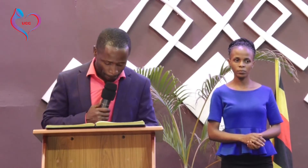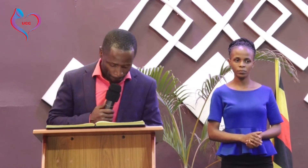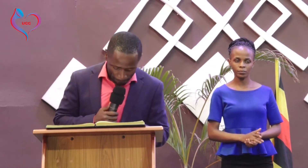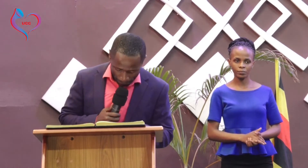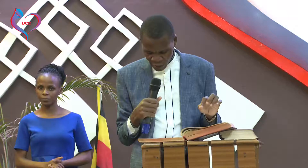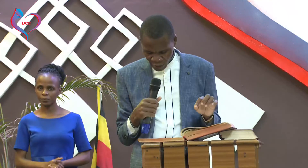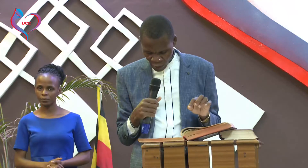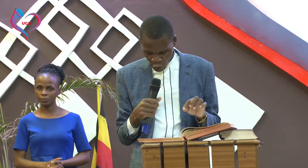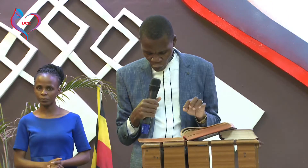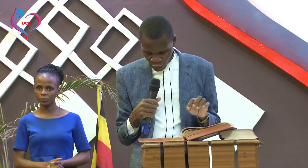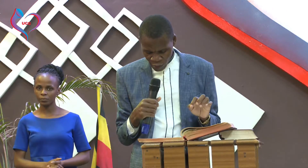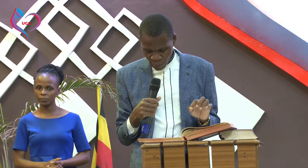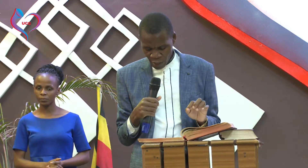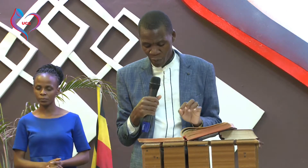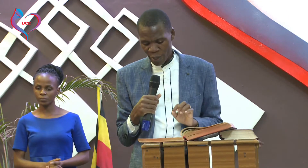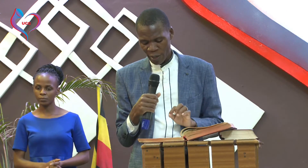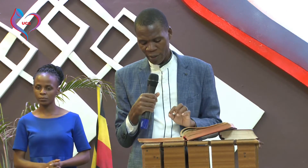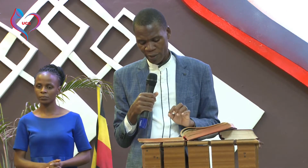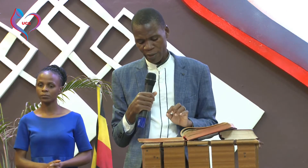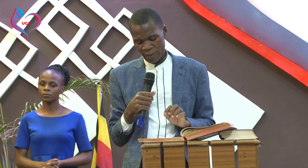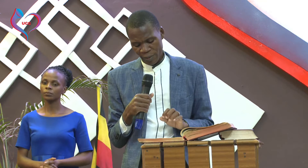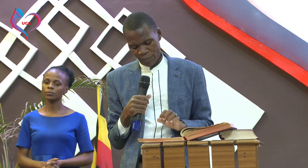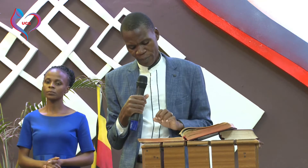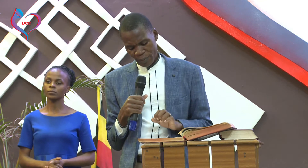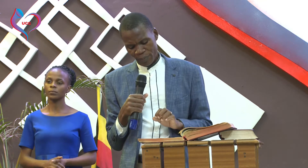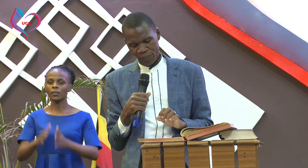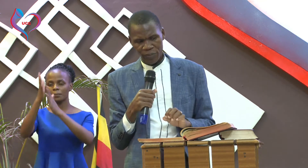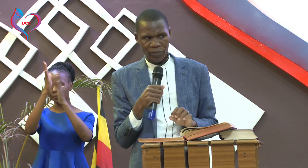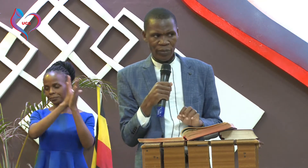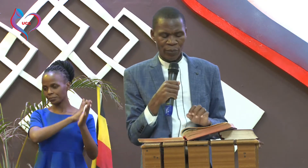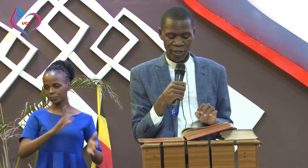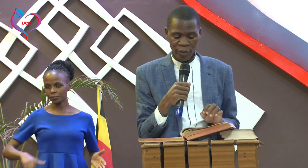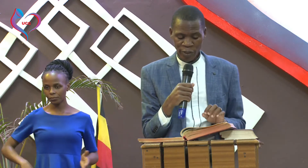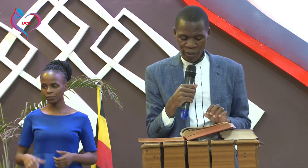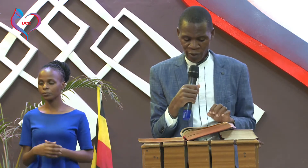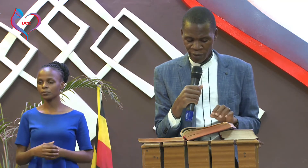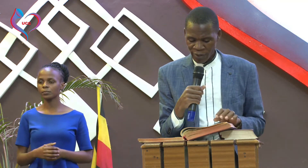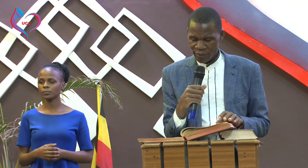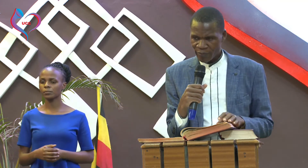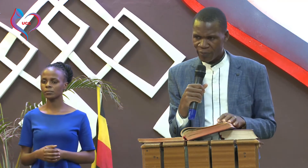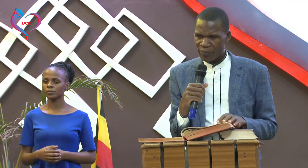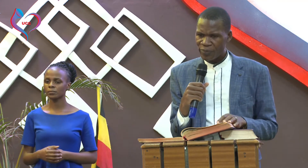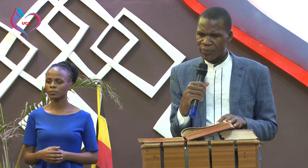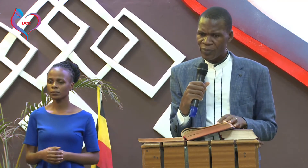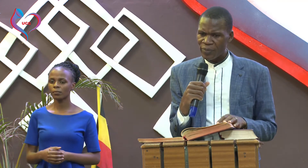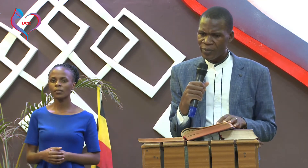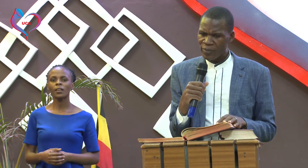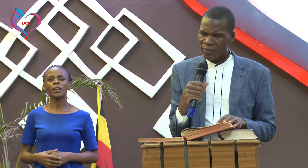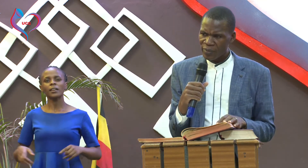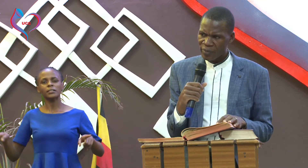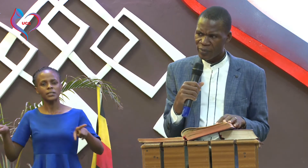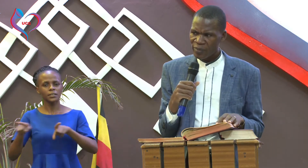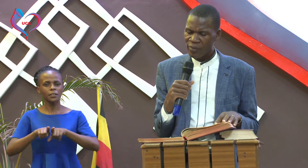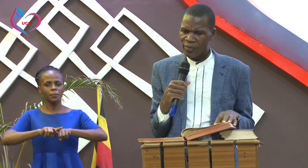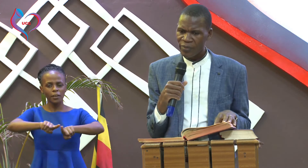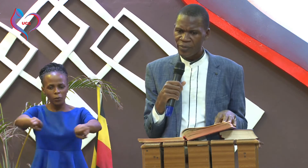eri ennyumba ya Isirayiri oyogere nabo ebigambo byange. Mukama yeebazibwe. Praise be to the Lord. As we read the